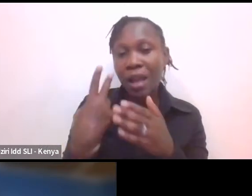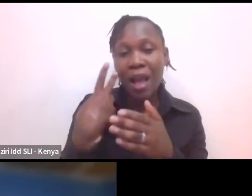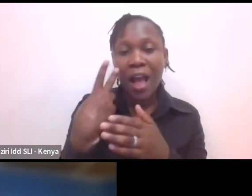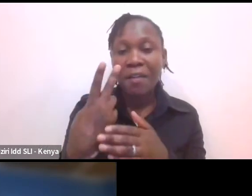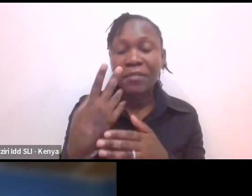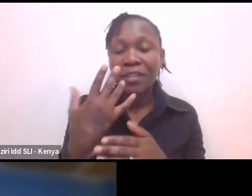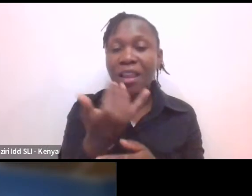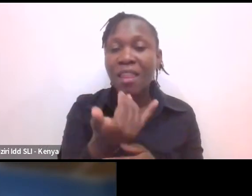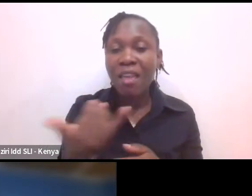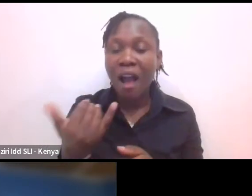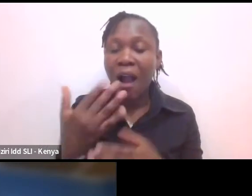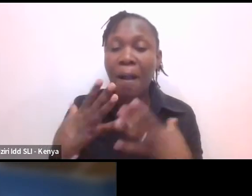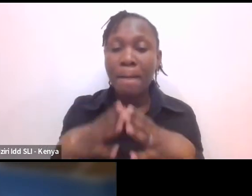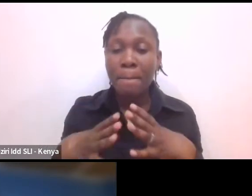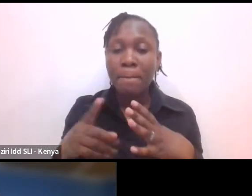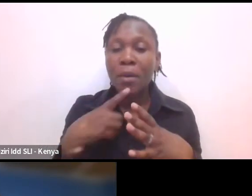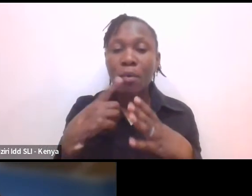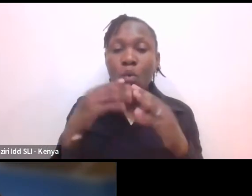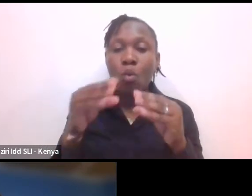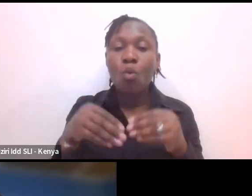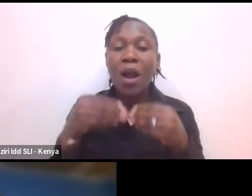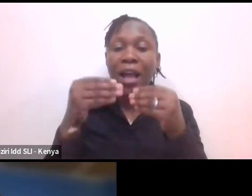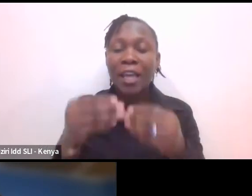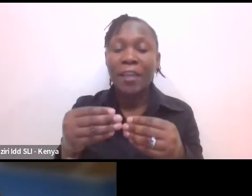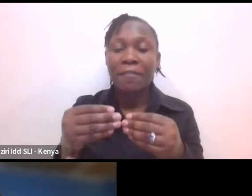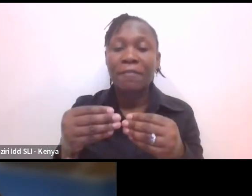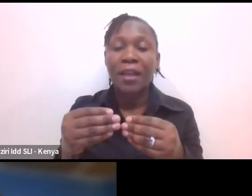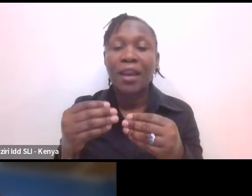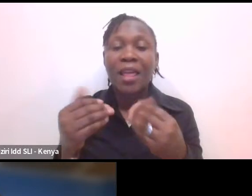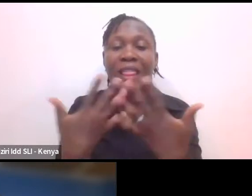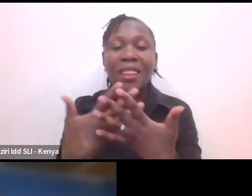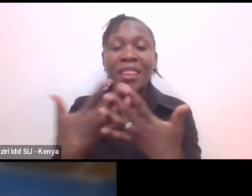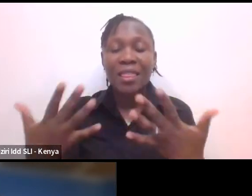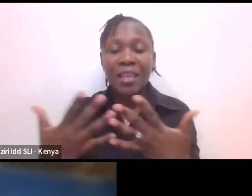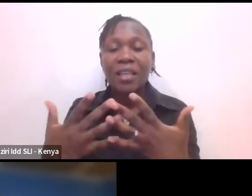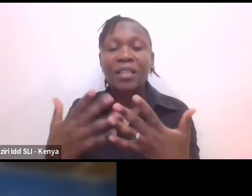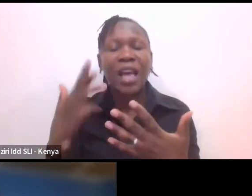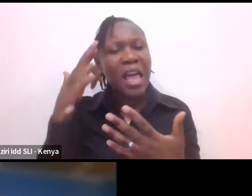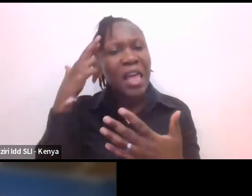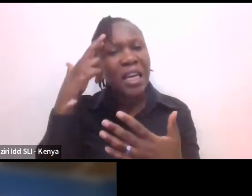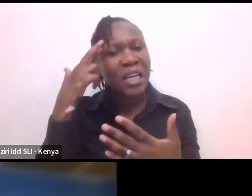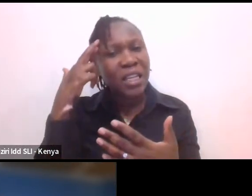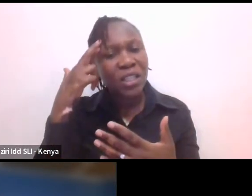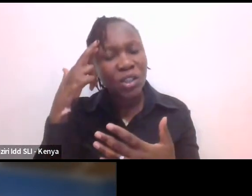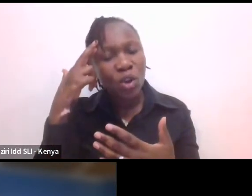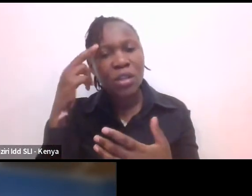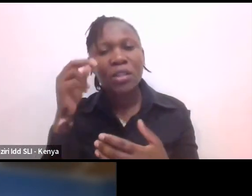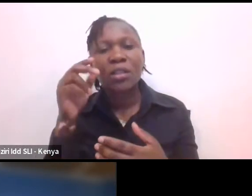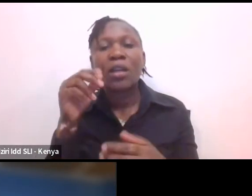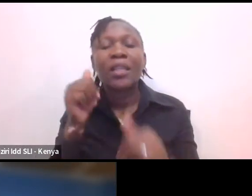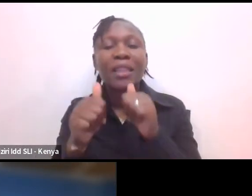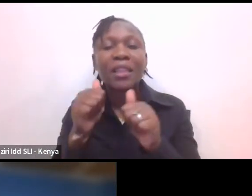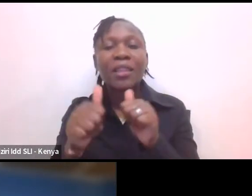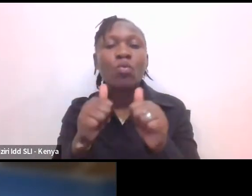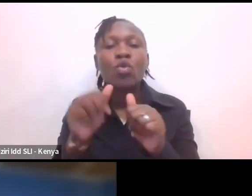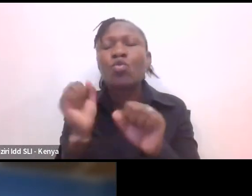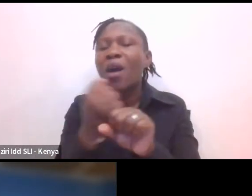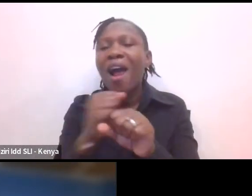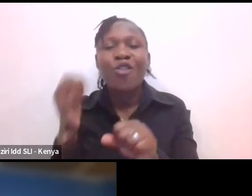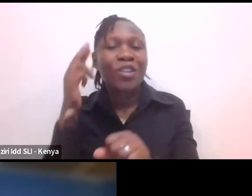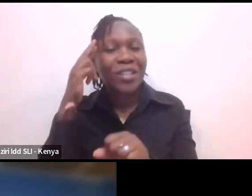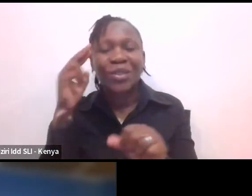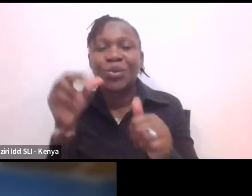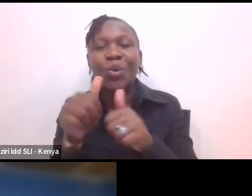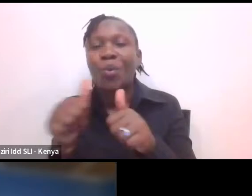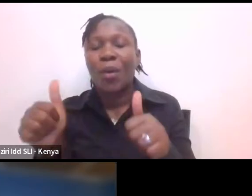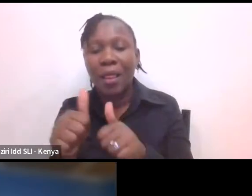been given unreasonably low expectations. And it's no good putting in high expectations if you haven't got